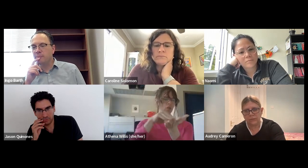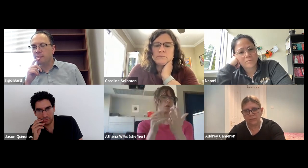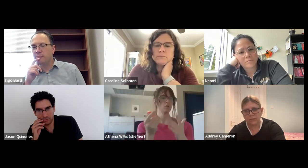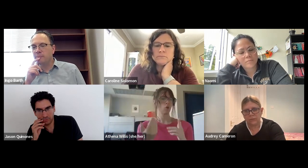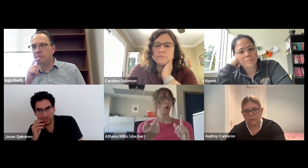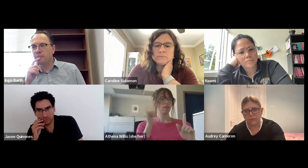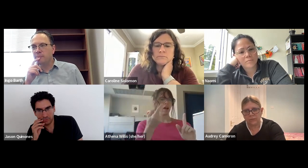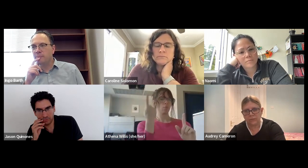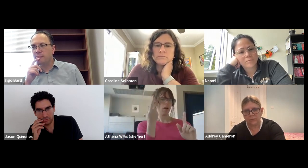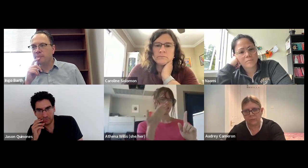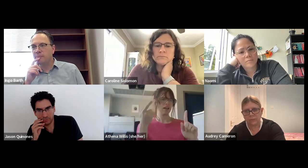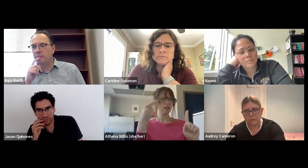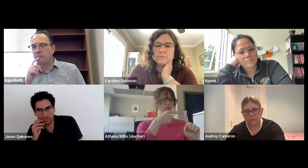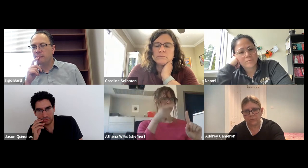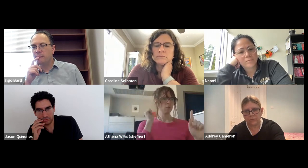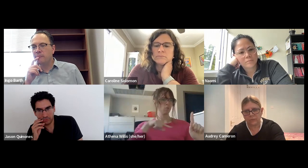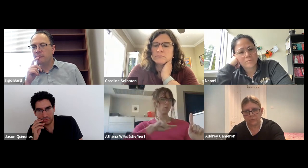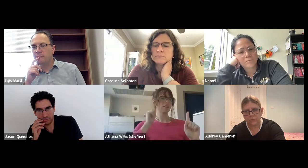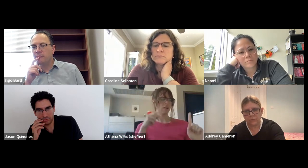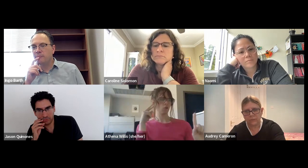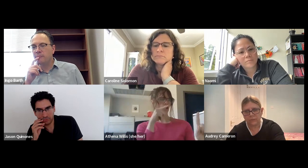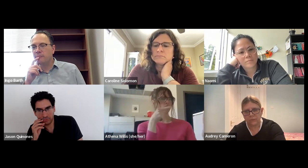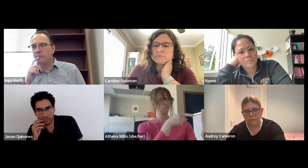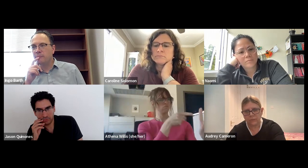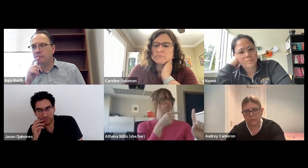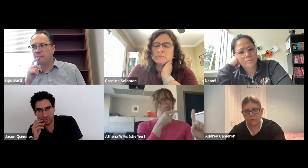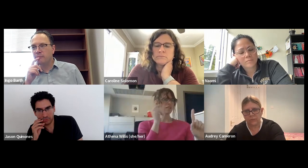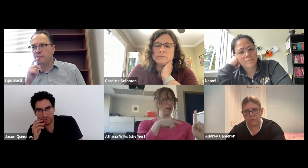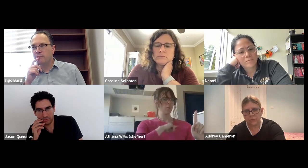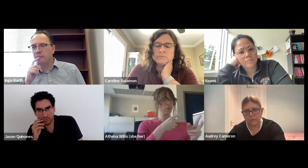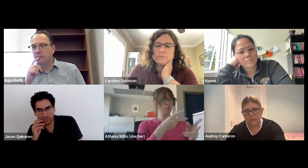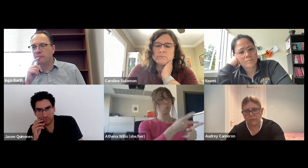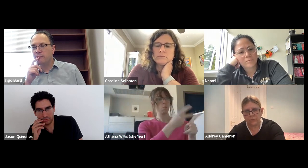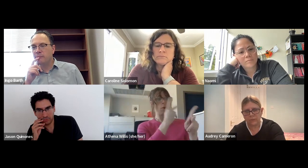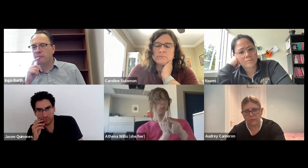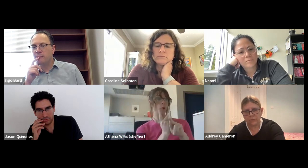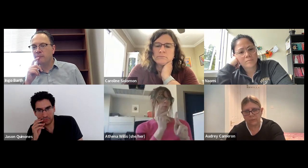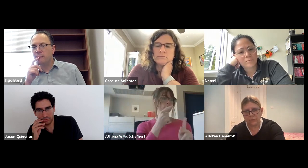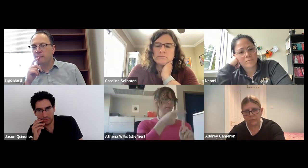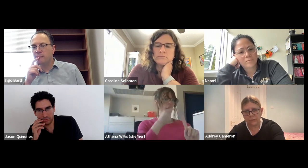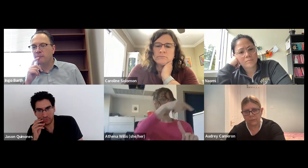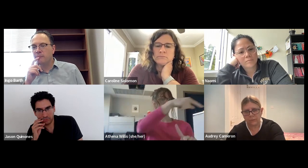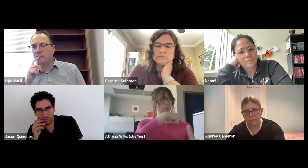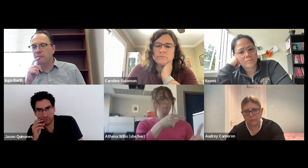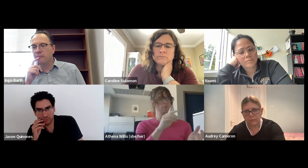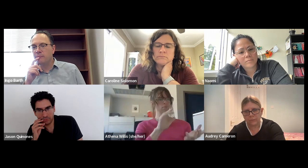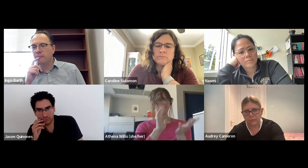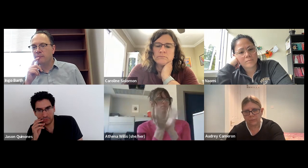the body in learning. And so I think that's one thing that we can look to or borrow from